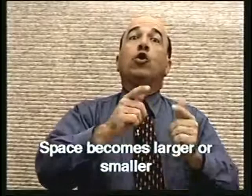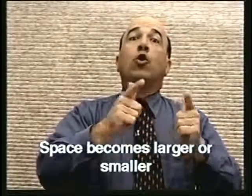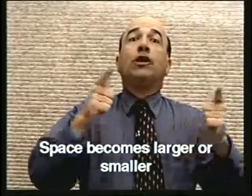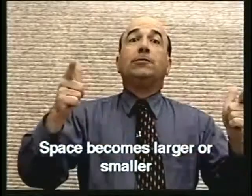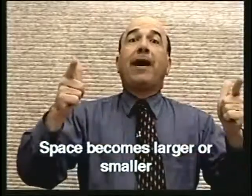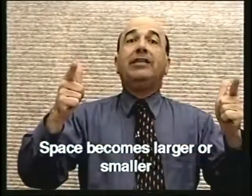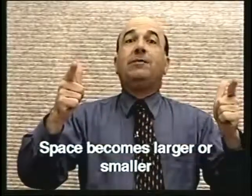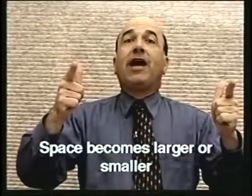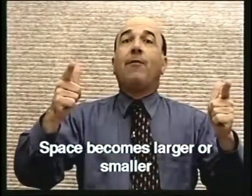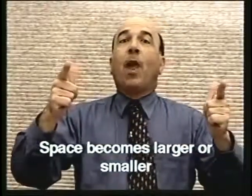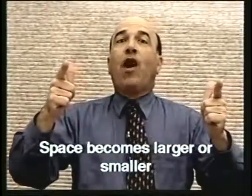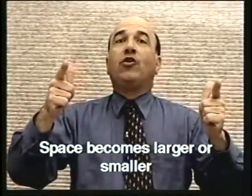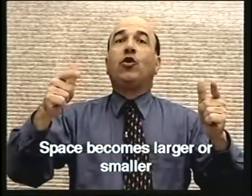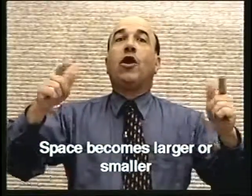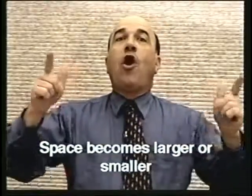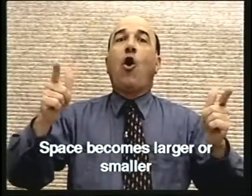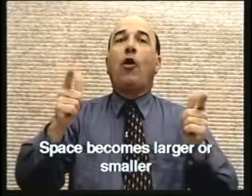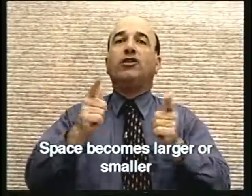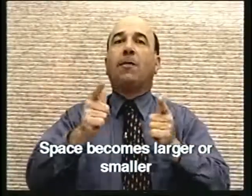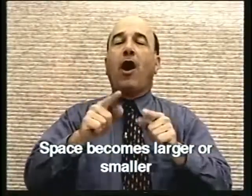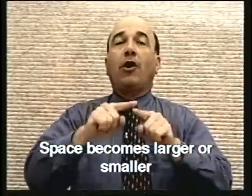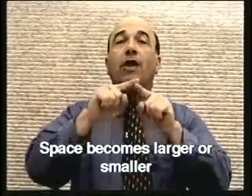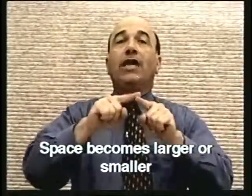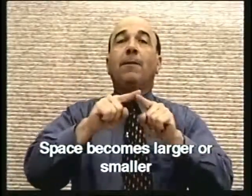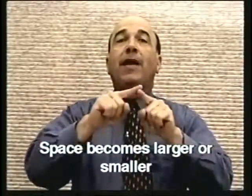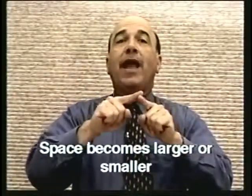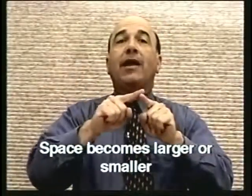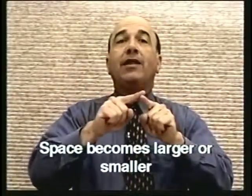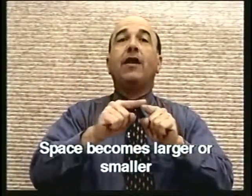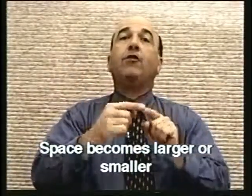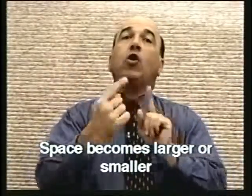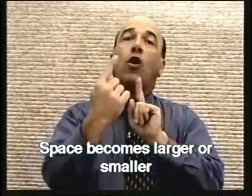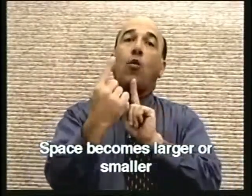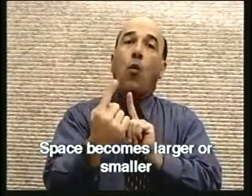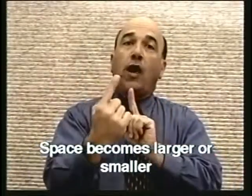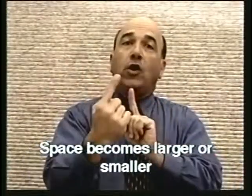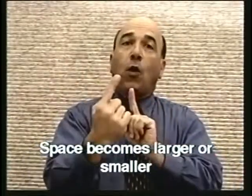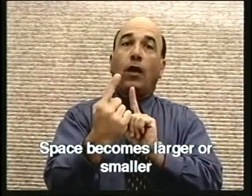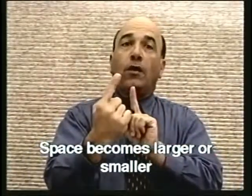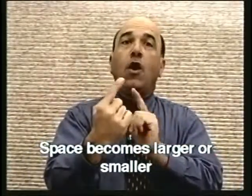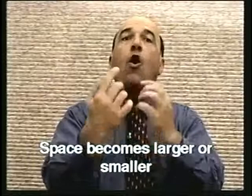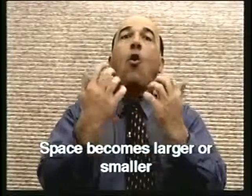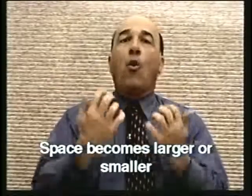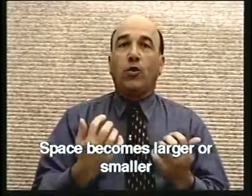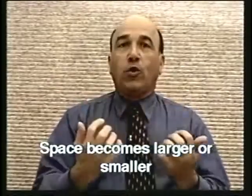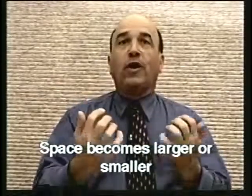Your space becomes larger or smaller depending if you're talking one-to-one or to an